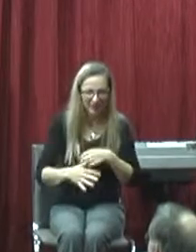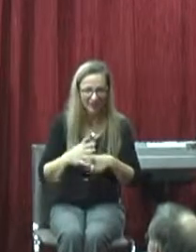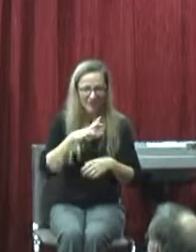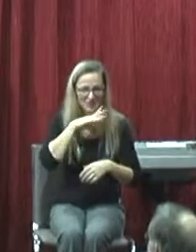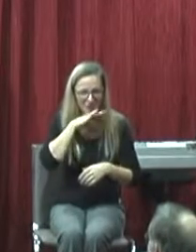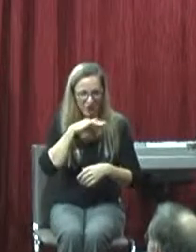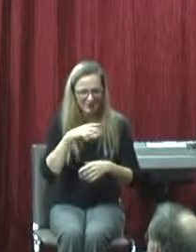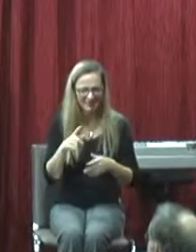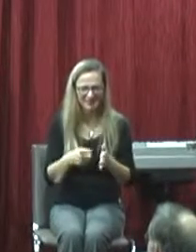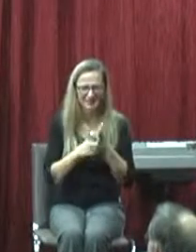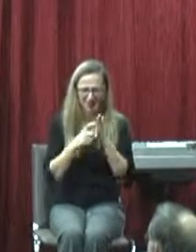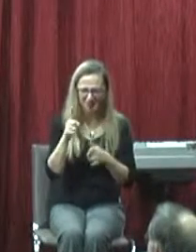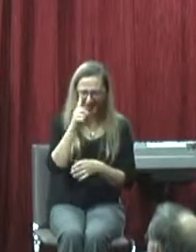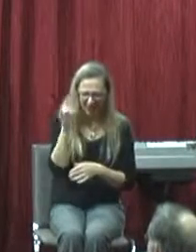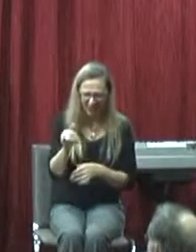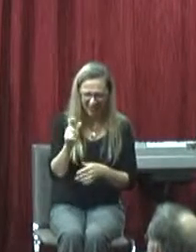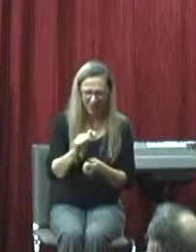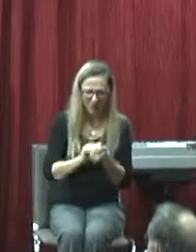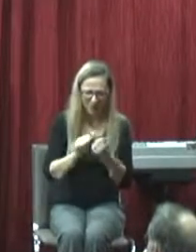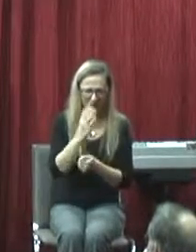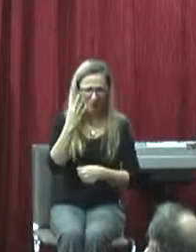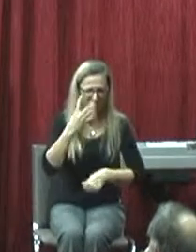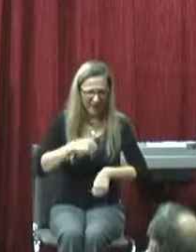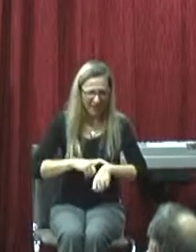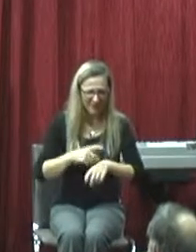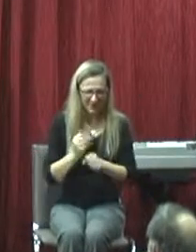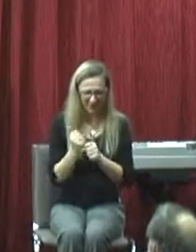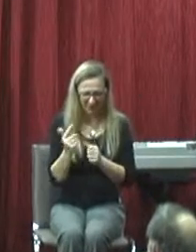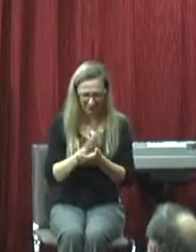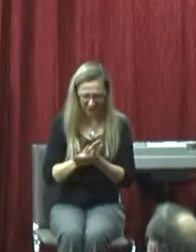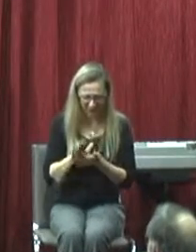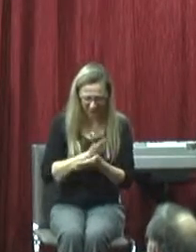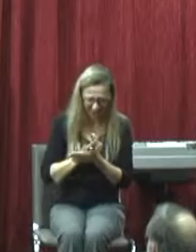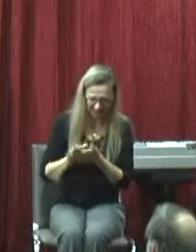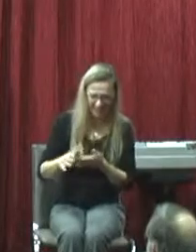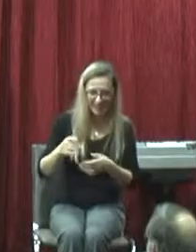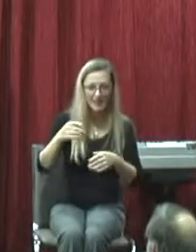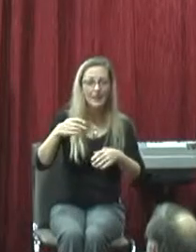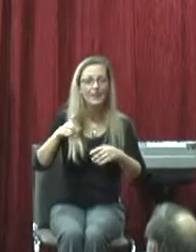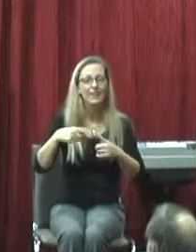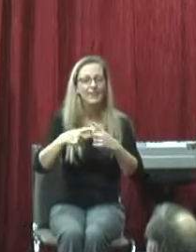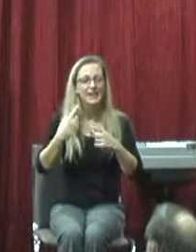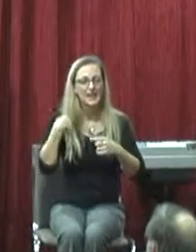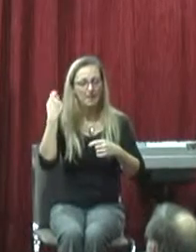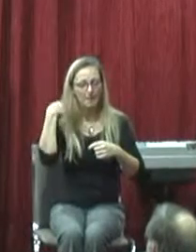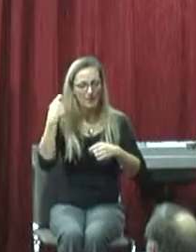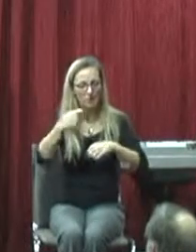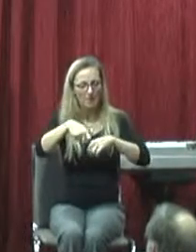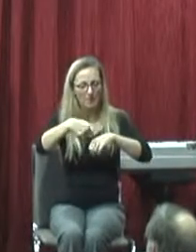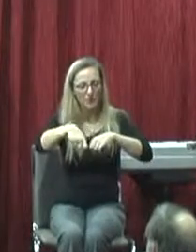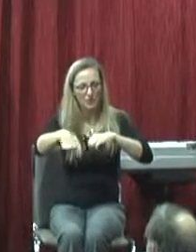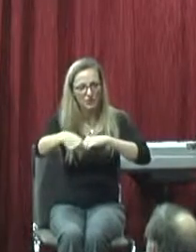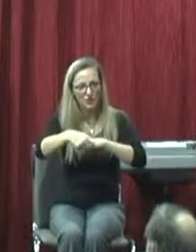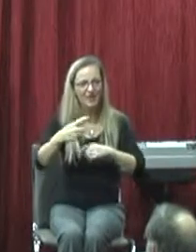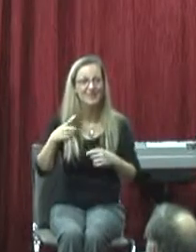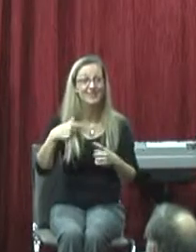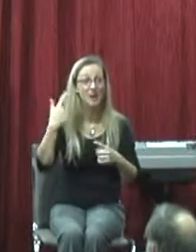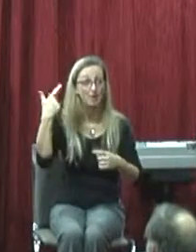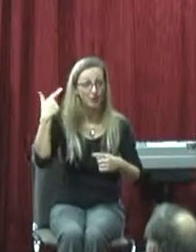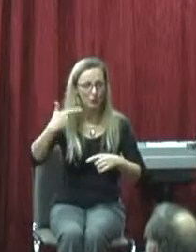It took him forever. He had to wash it four times to get it all cleaned. He brushed its beautiful white fur as he blow-dried it,